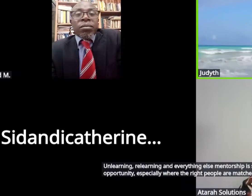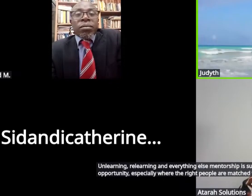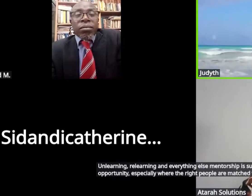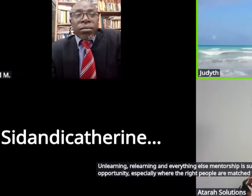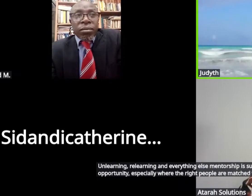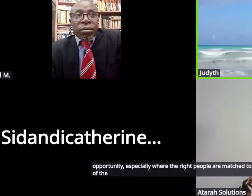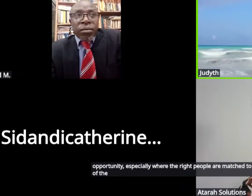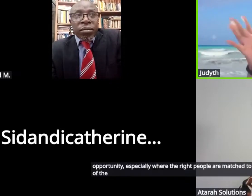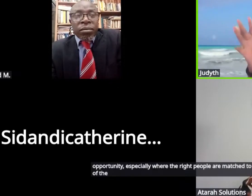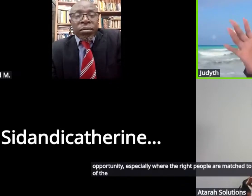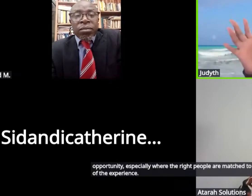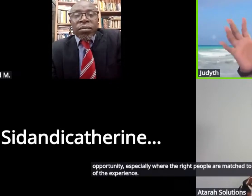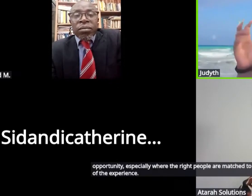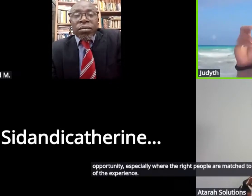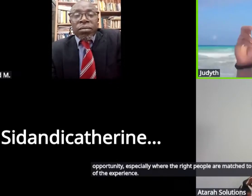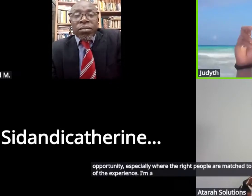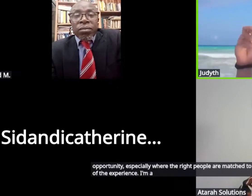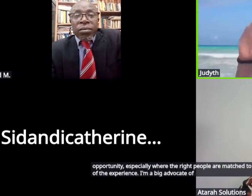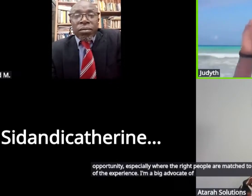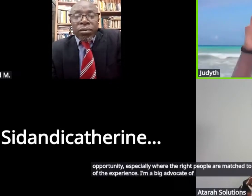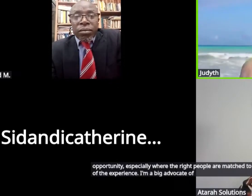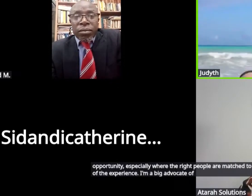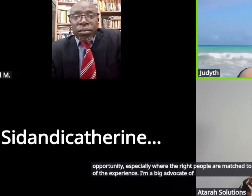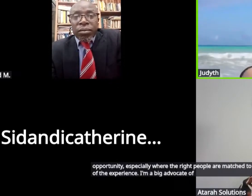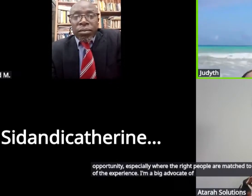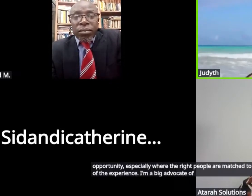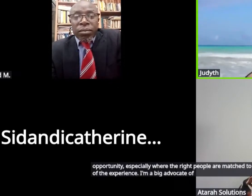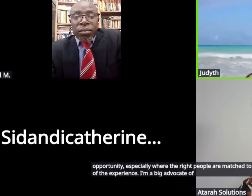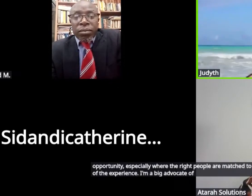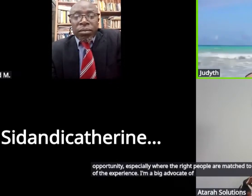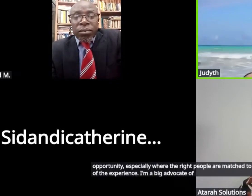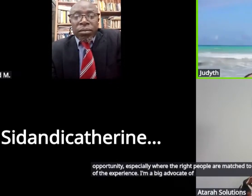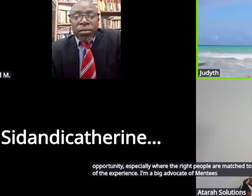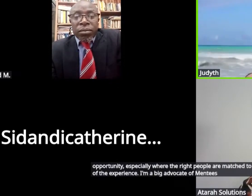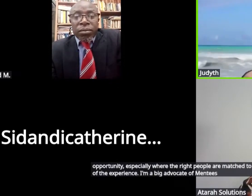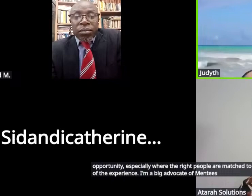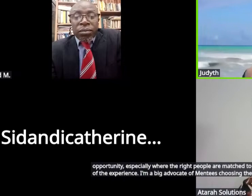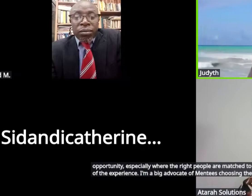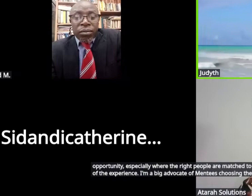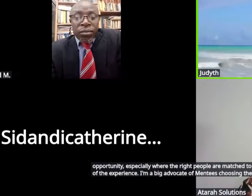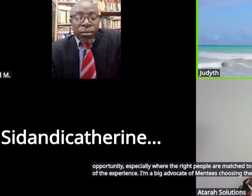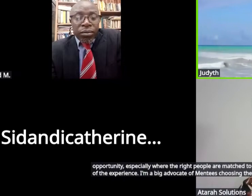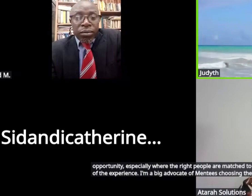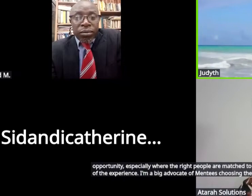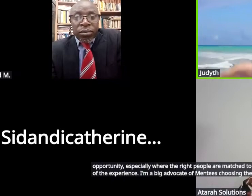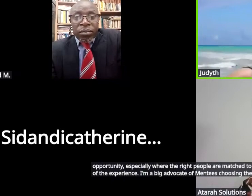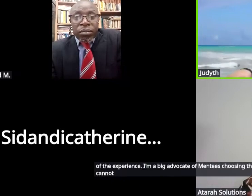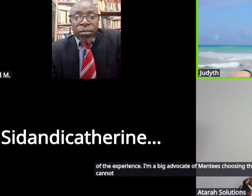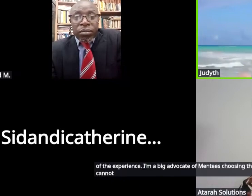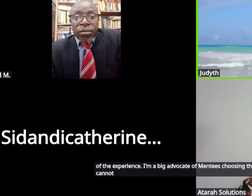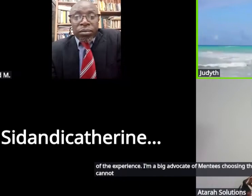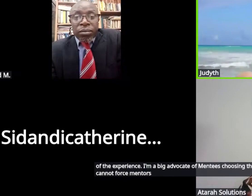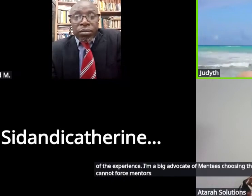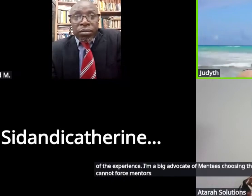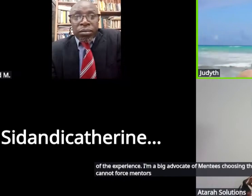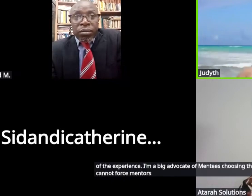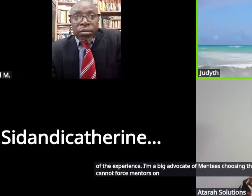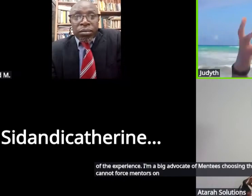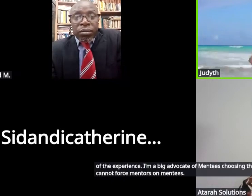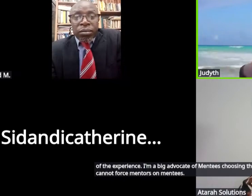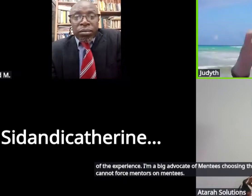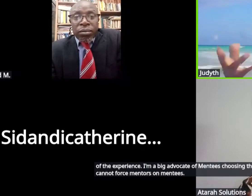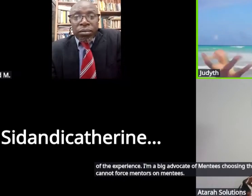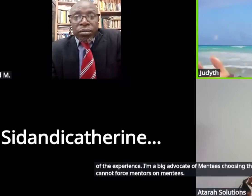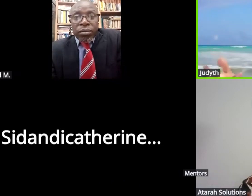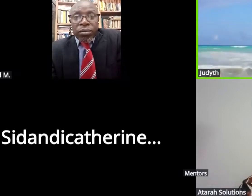experience. I'm a big advocate of mentees choosing their mentors. You cannot force mentors on mentees. Mentees